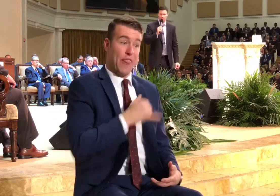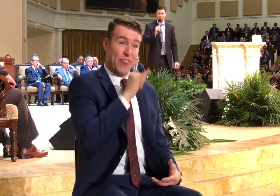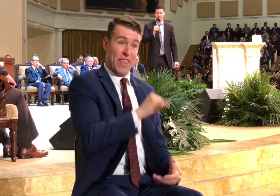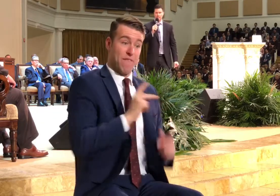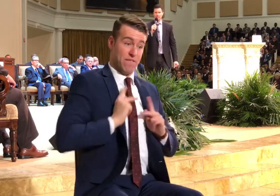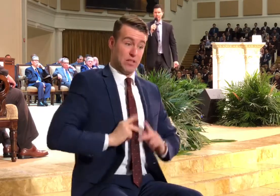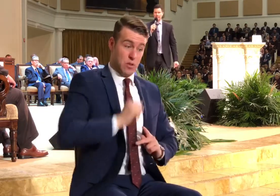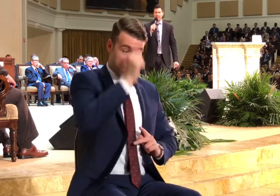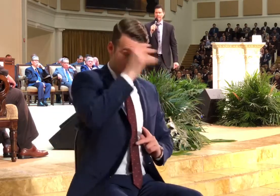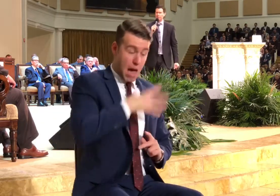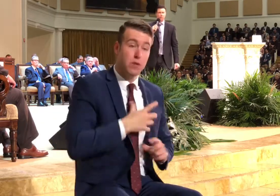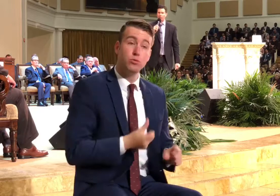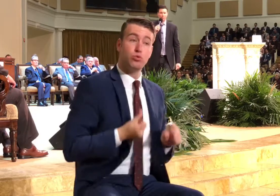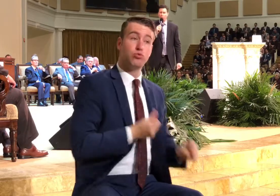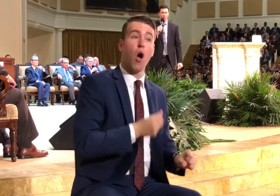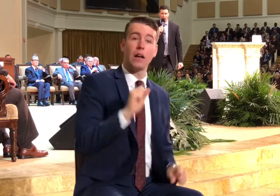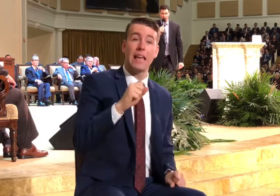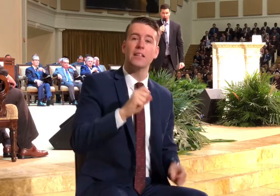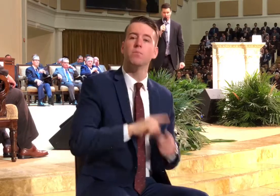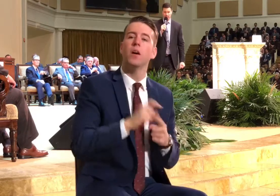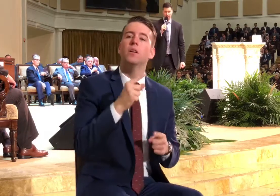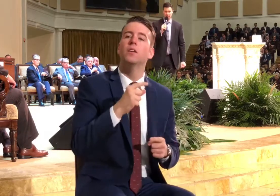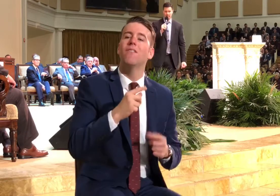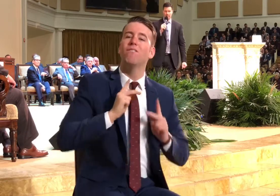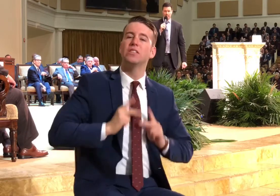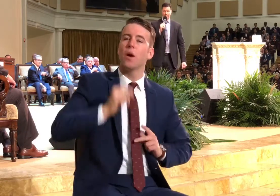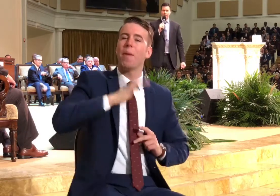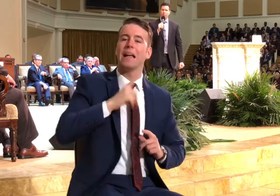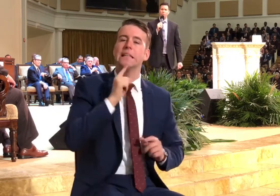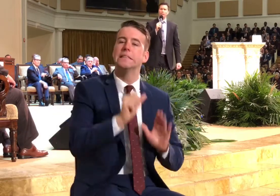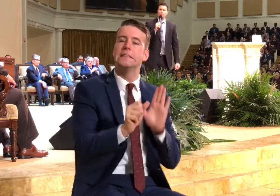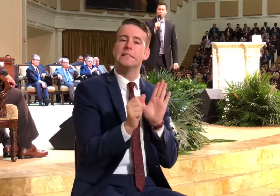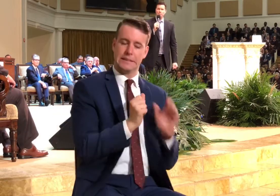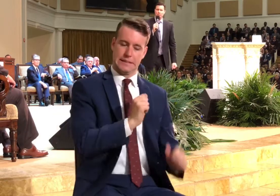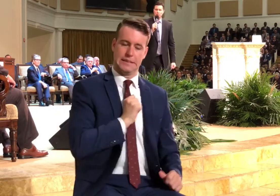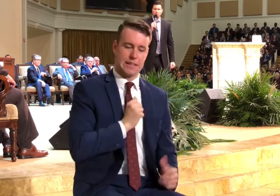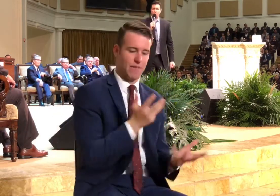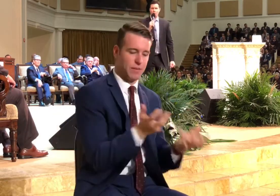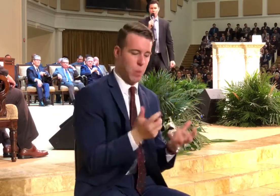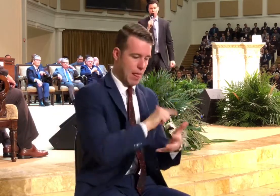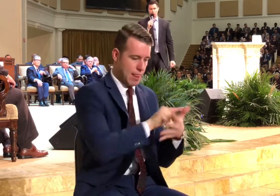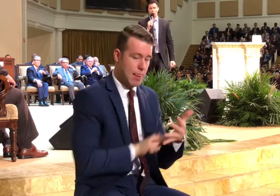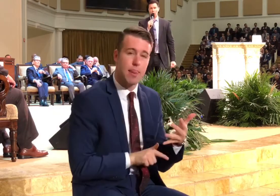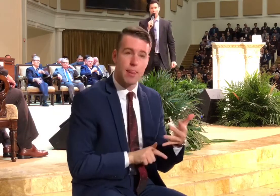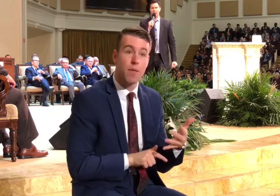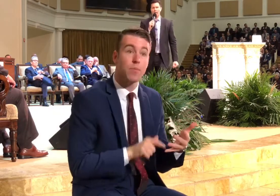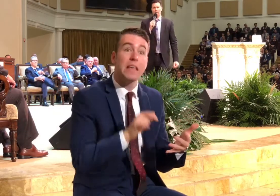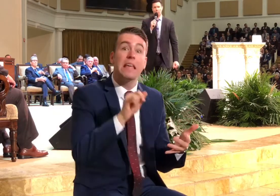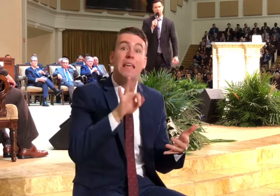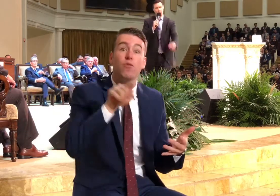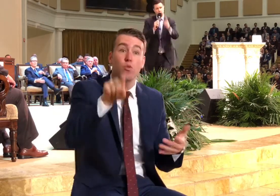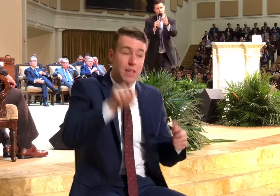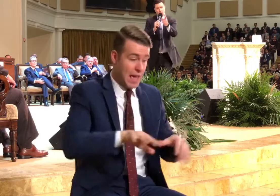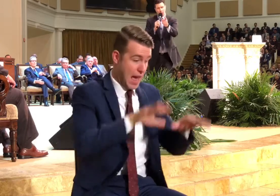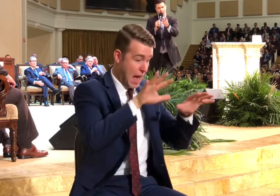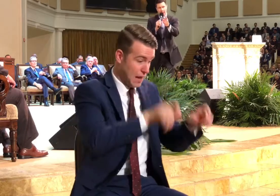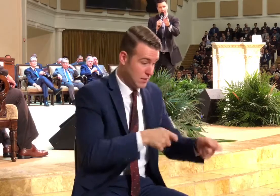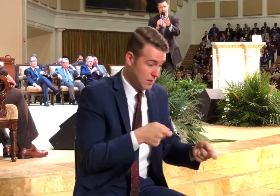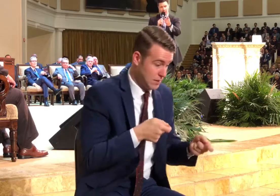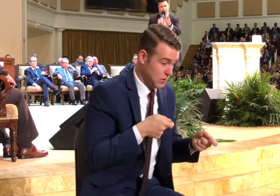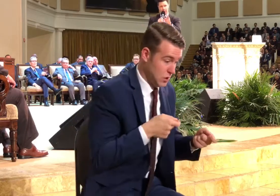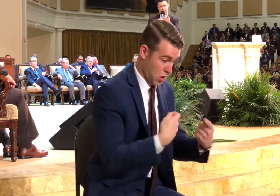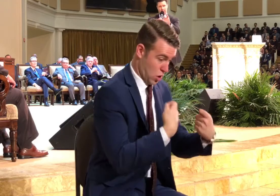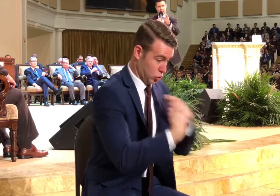strong. It is self-will. If you give the firstborn control, it will destroy